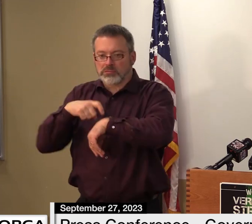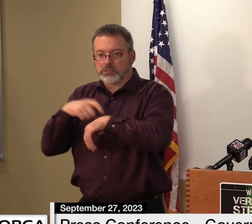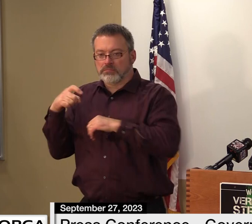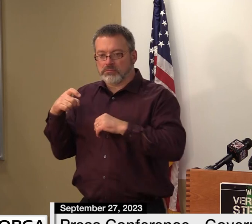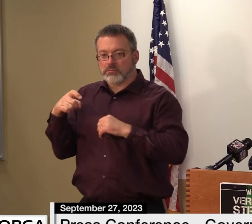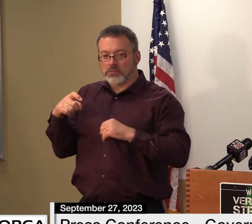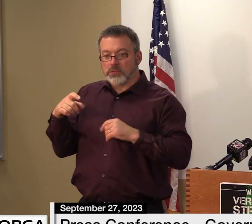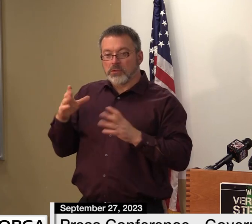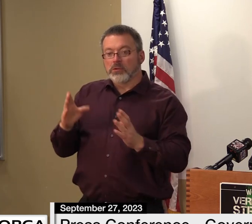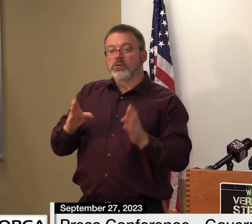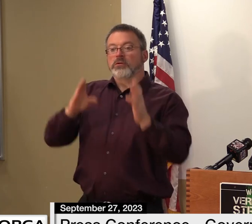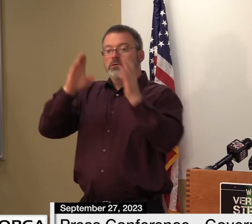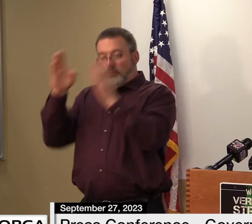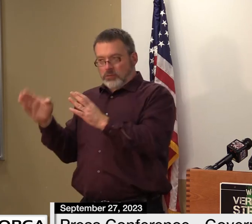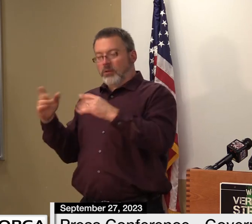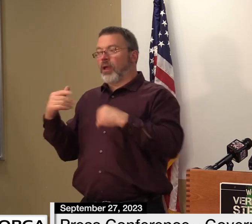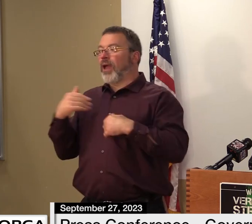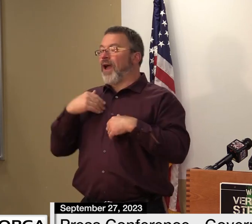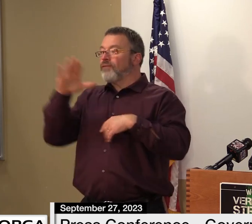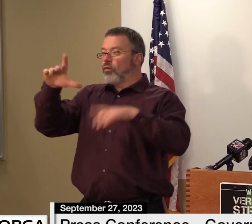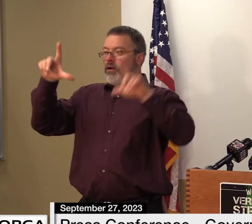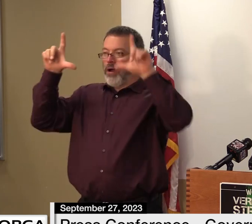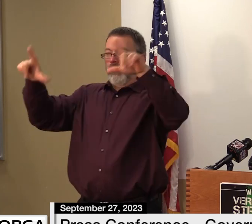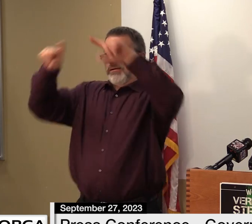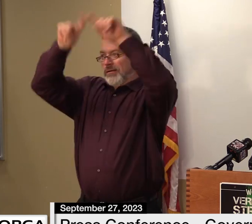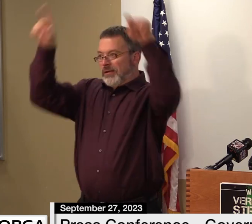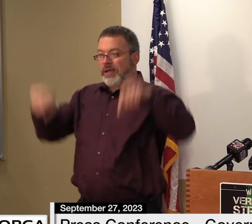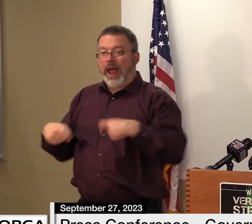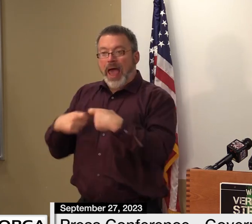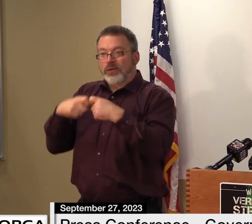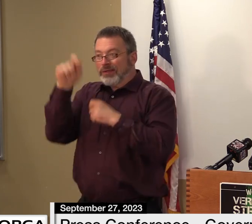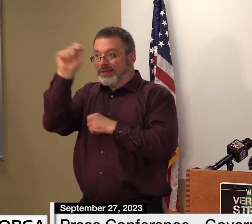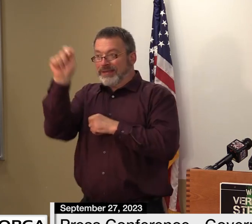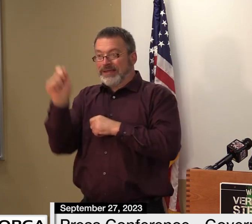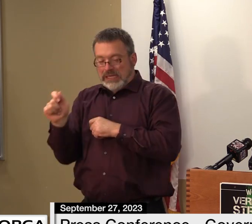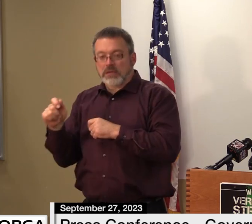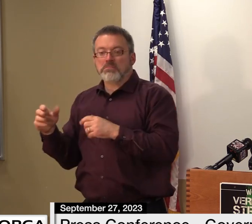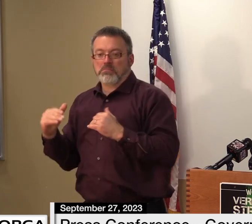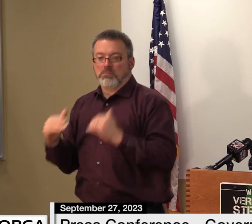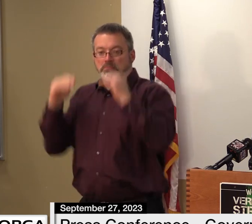upgrades to allow for the electrification of heating and transportation and other things.